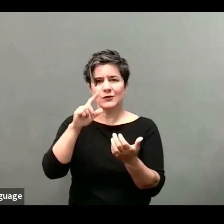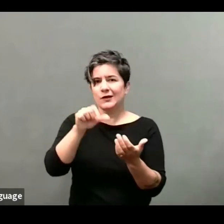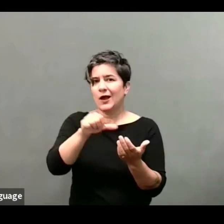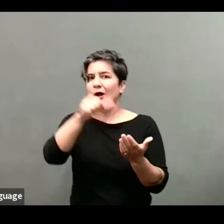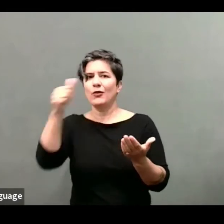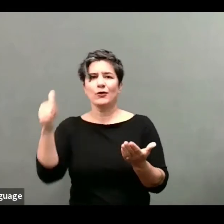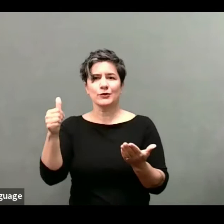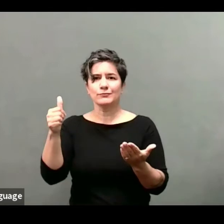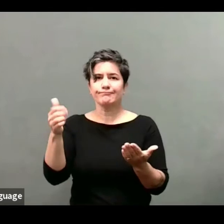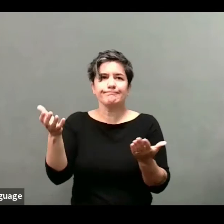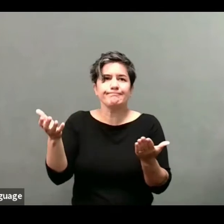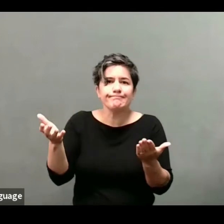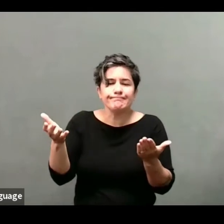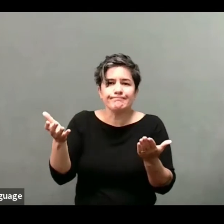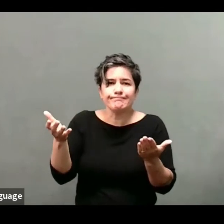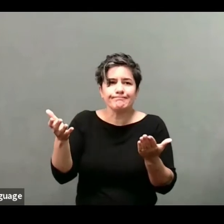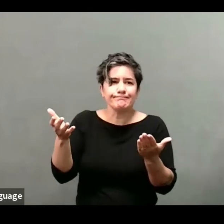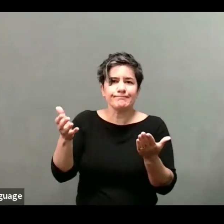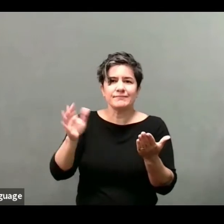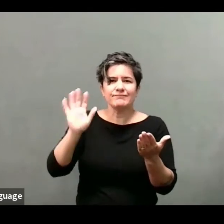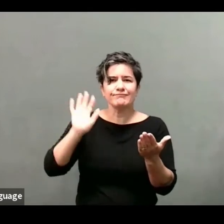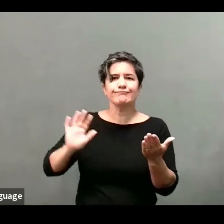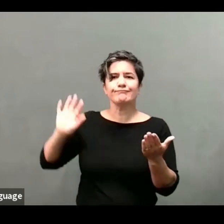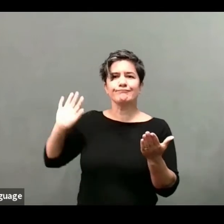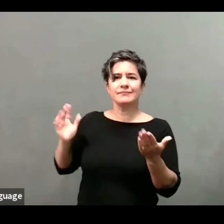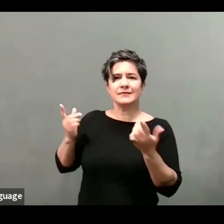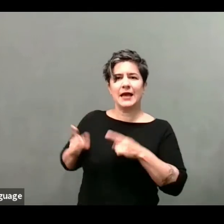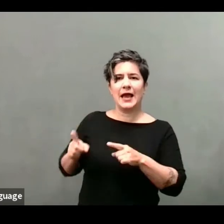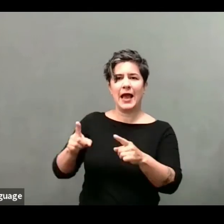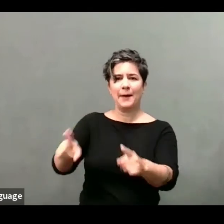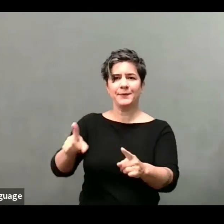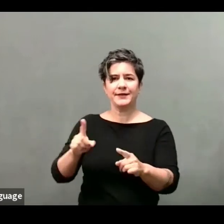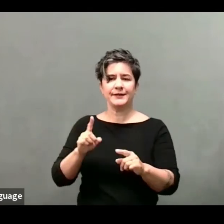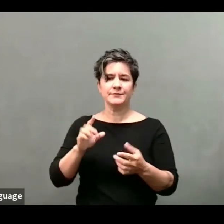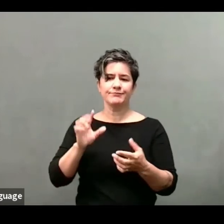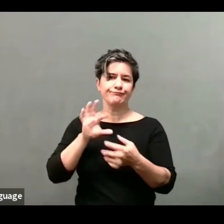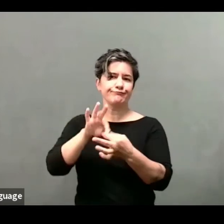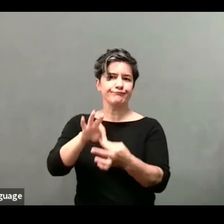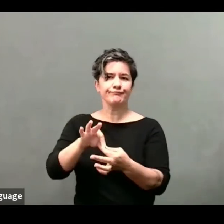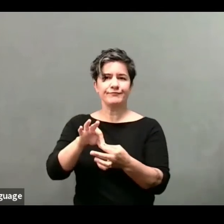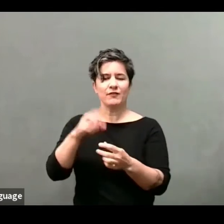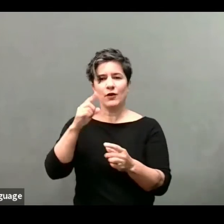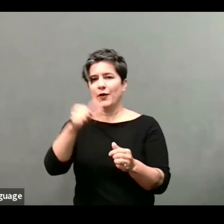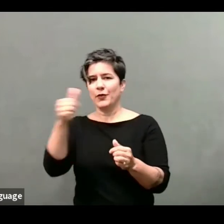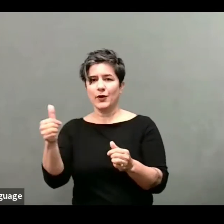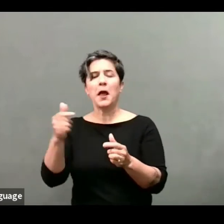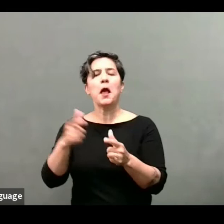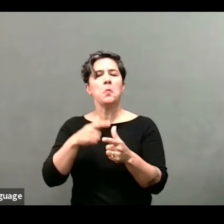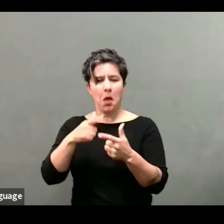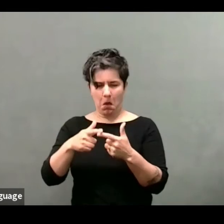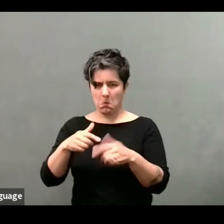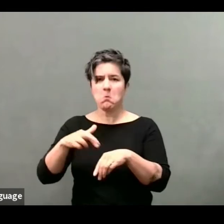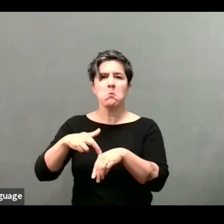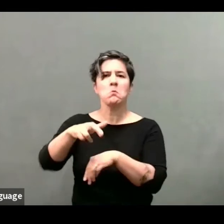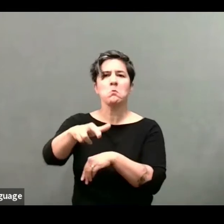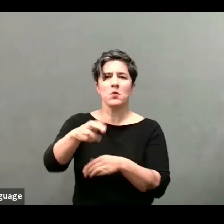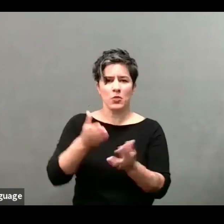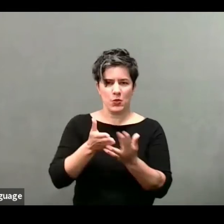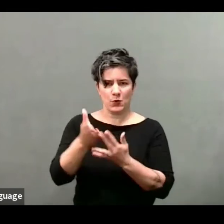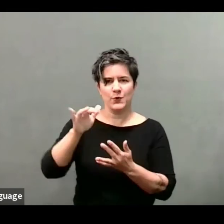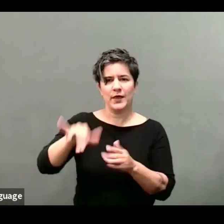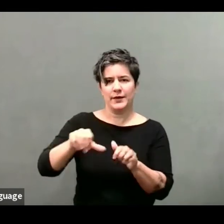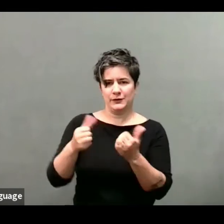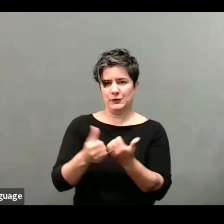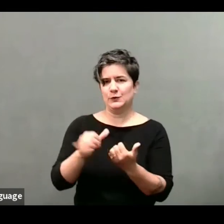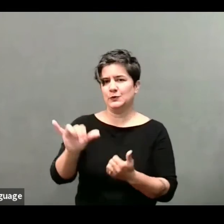some other past concerns that they were working through or past connections. We often see referrals through that